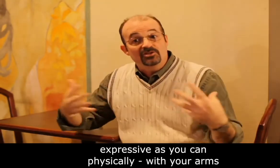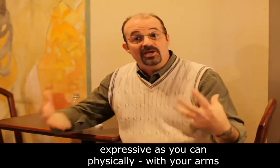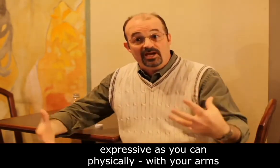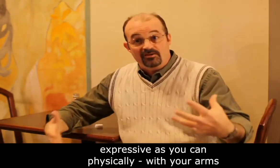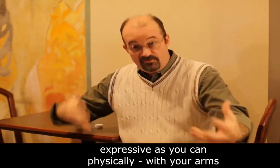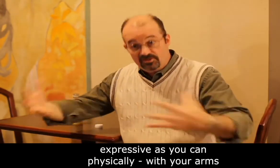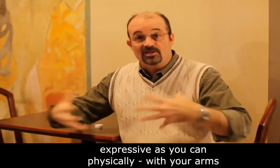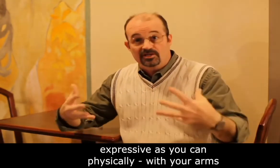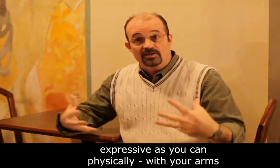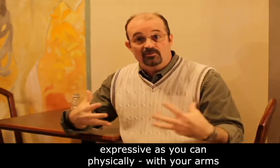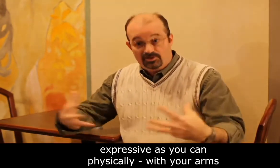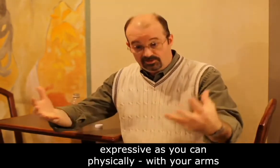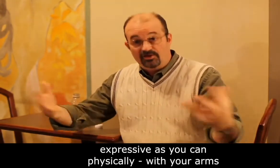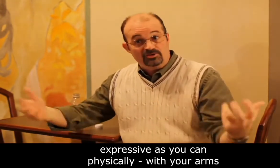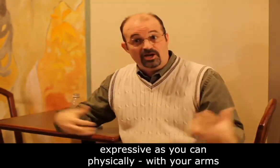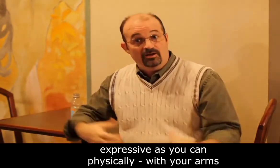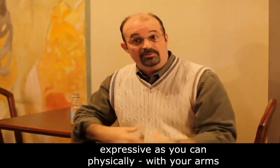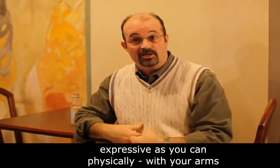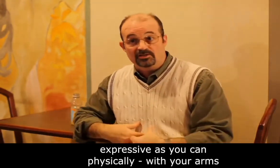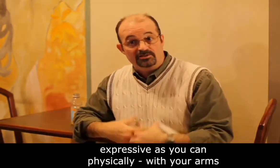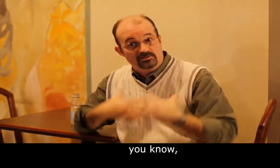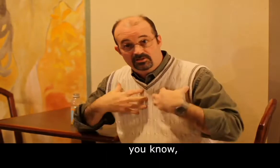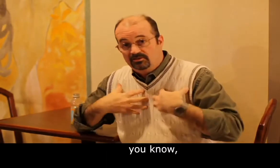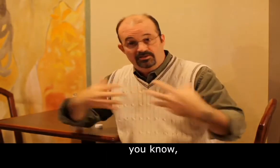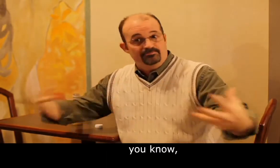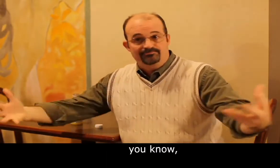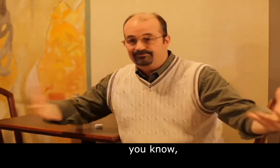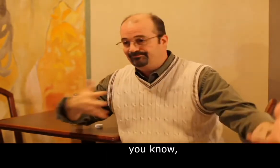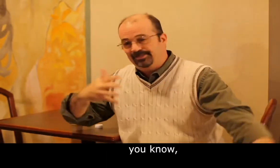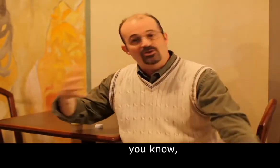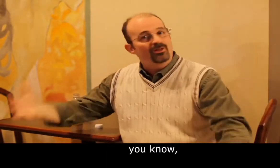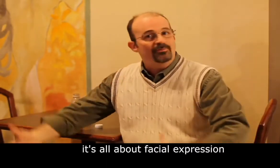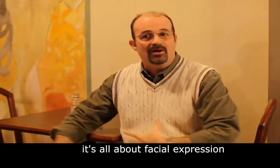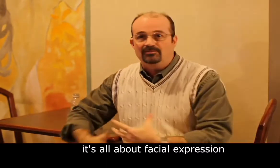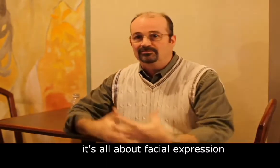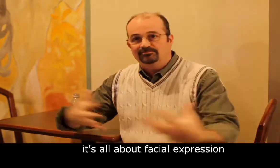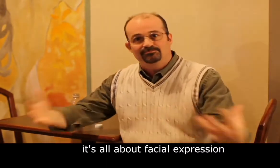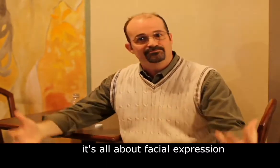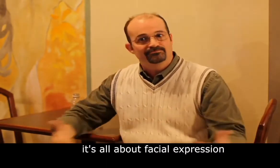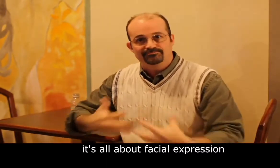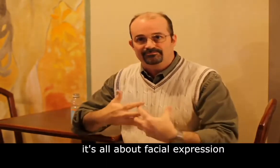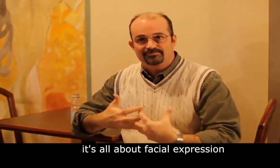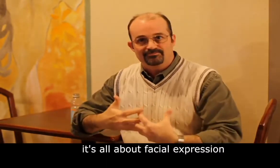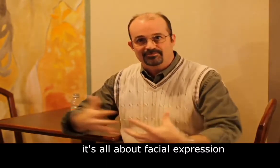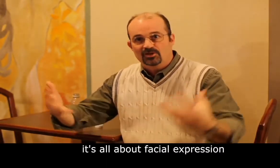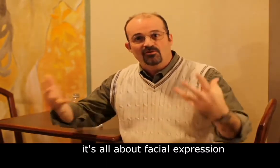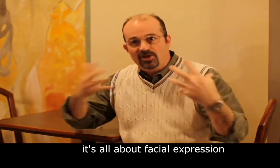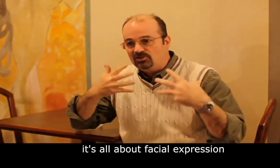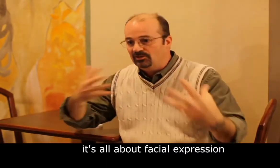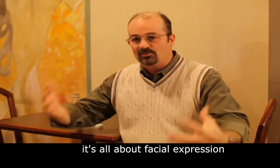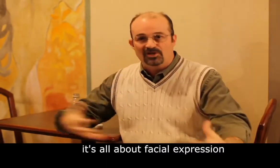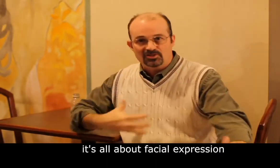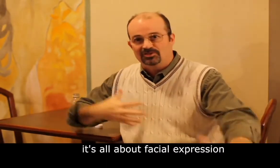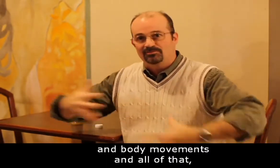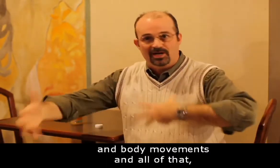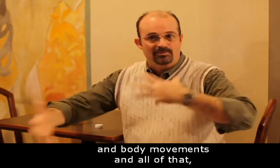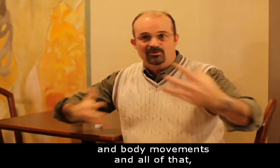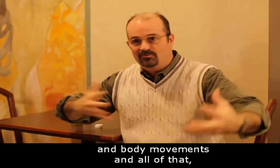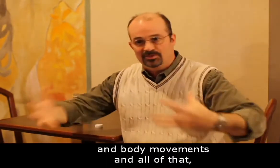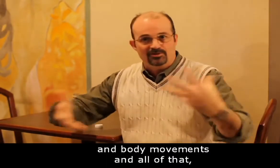can physically with a deaf child, because it's all about facial expressions and body movements and all